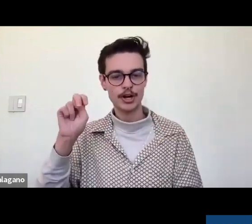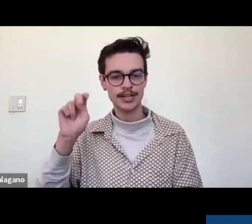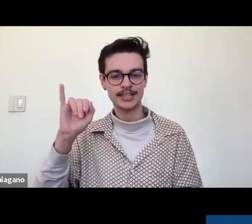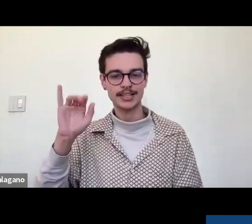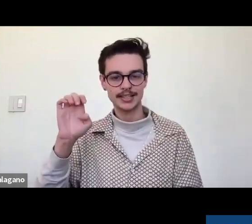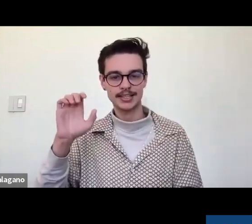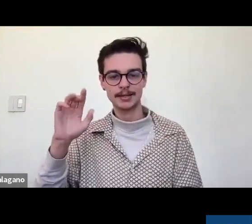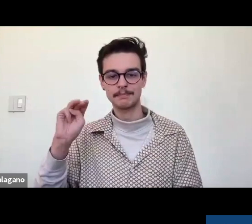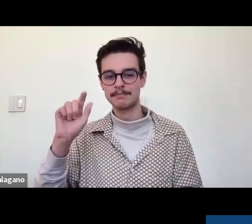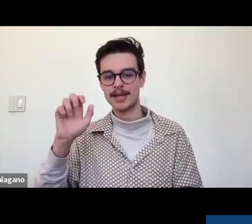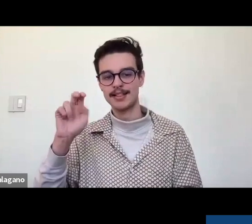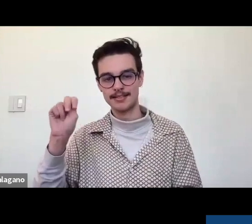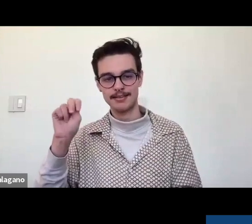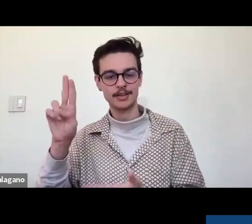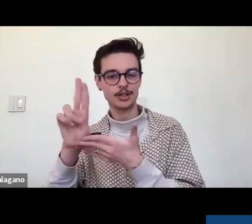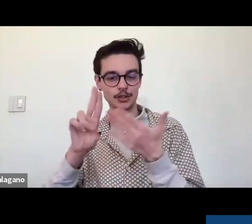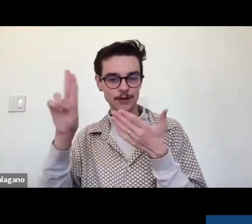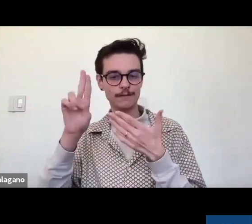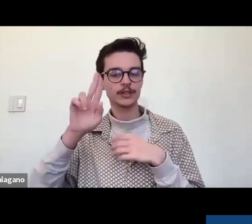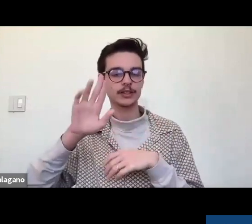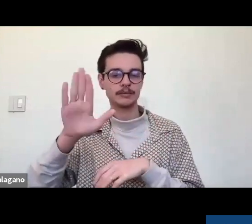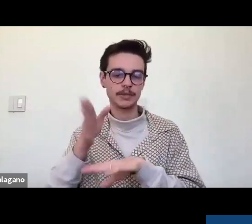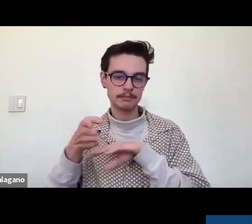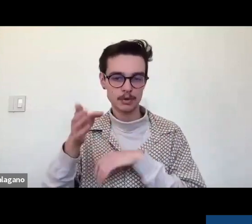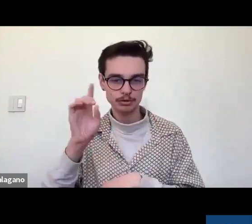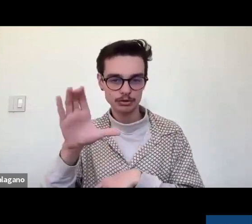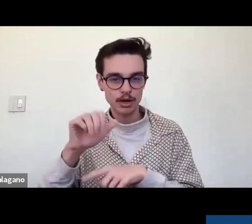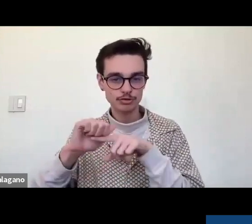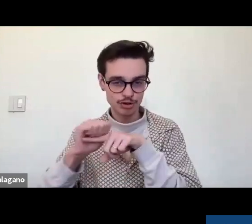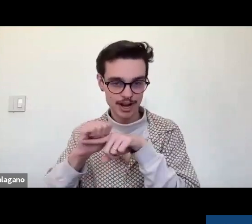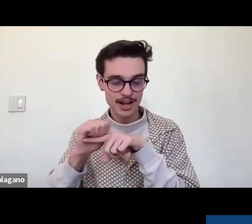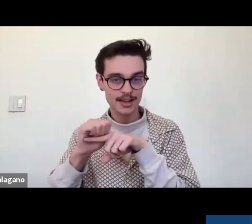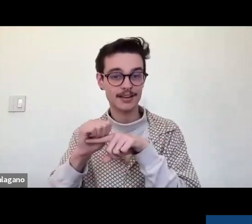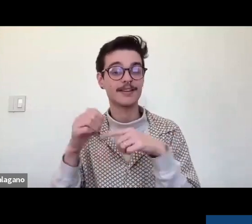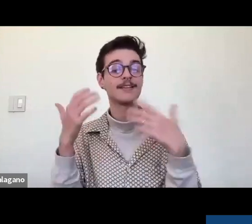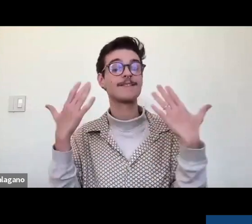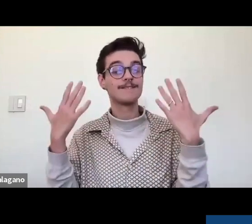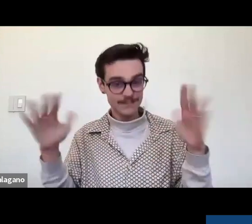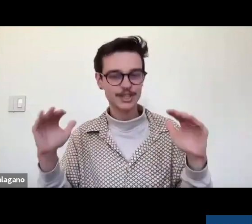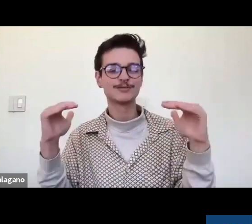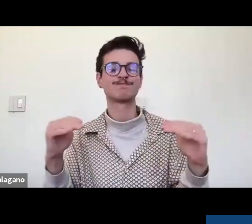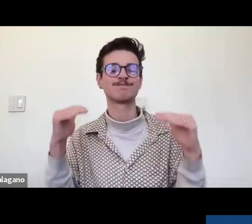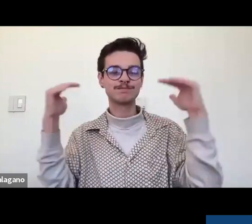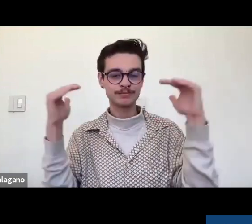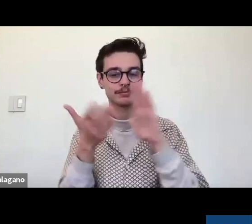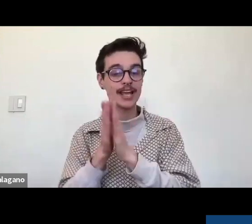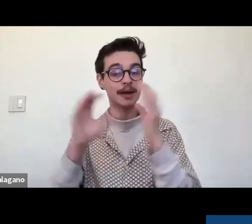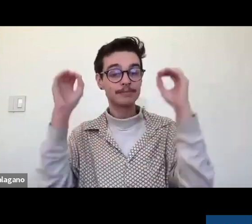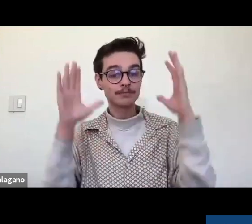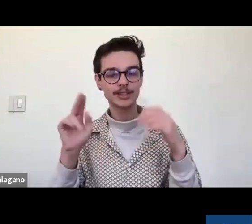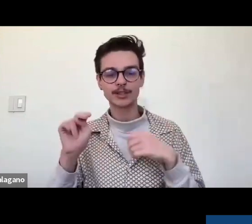and went on to complete his postdoctoral training at Carnegie Mellon University before working as a